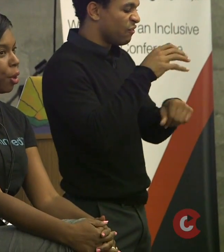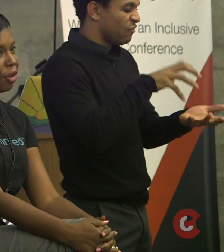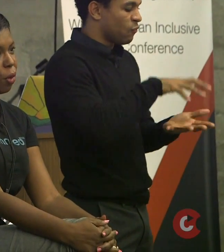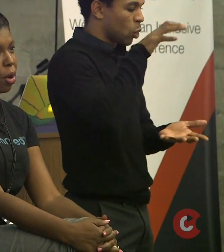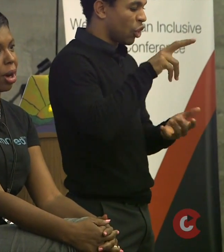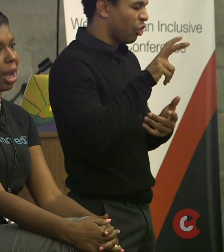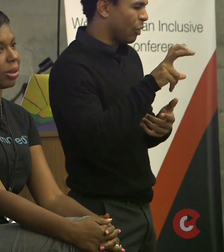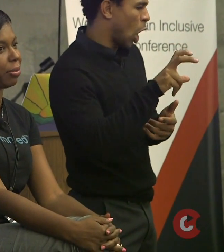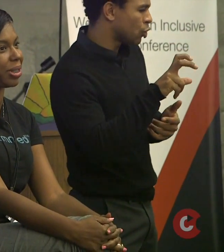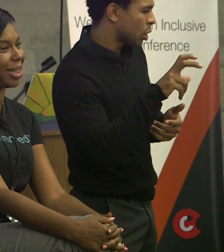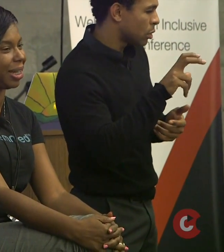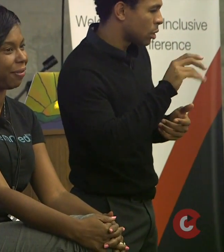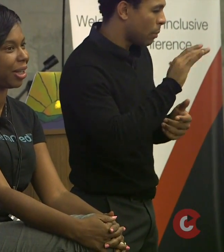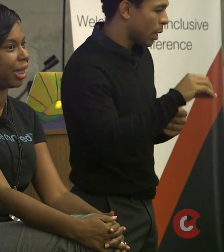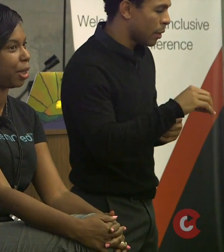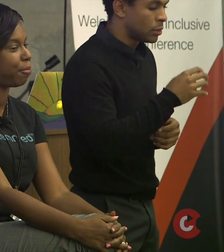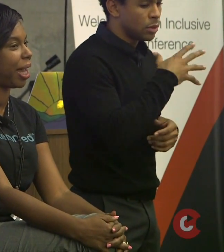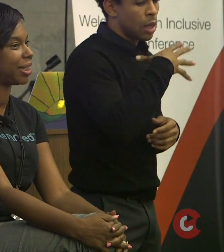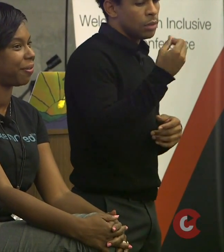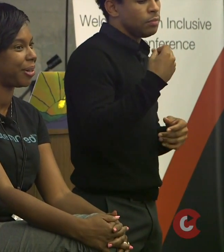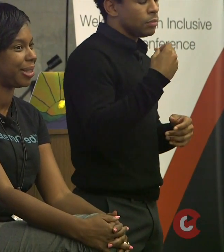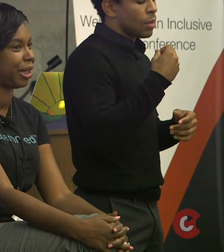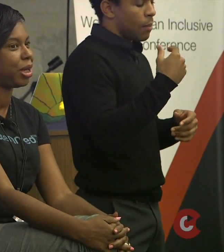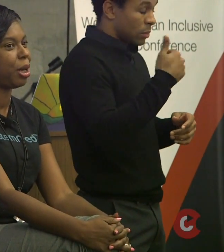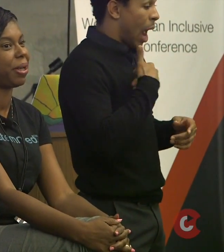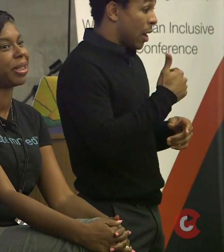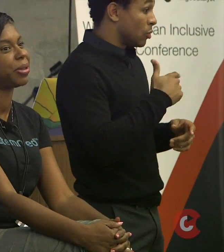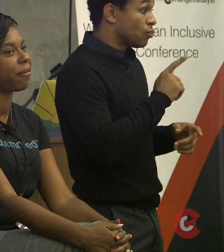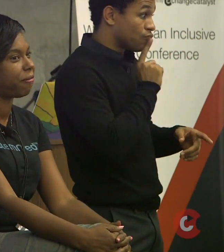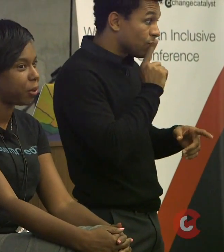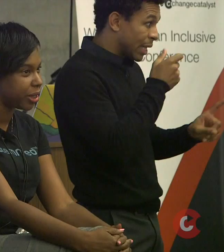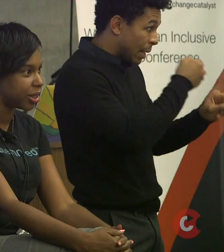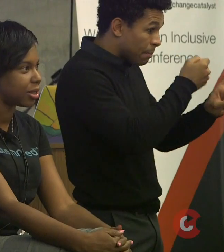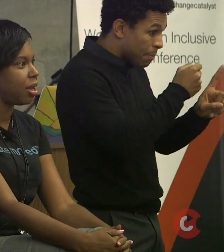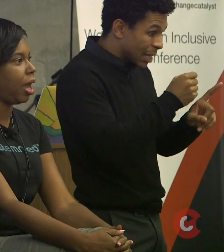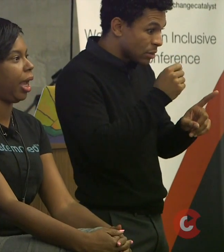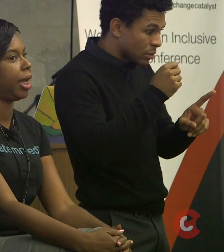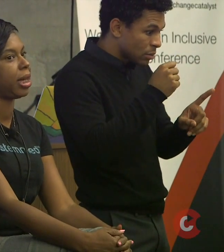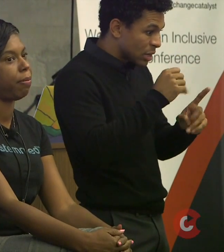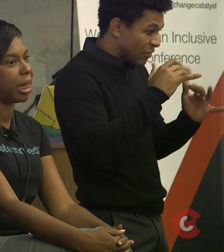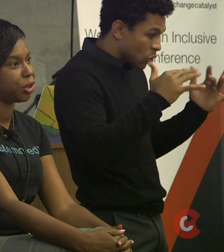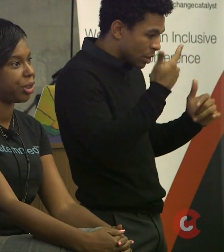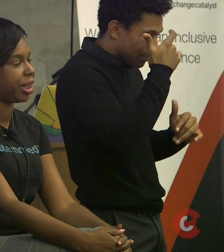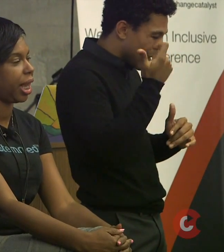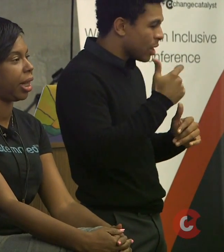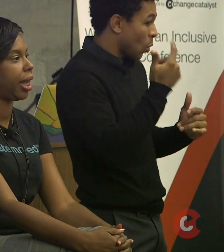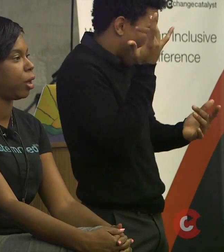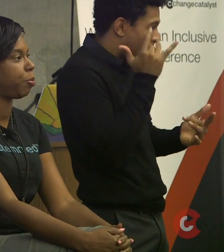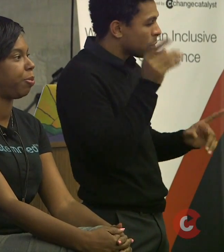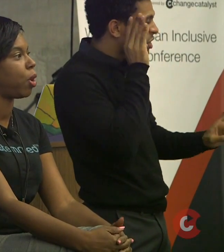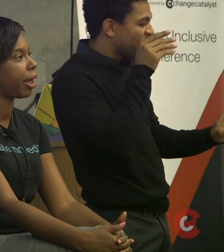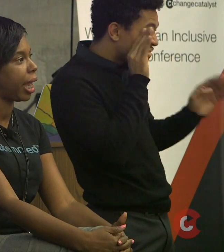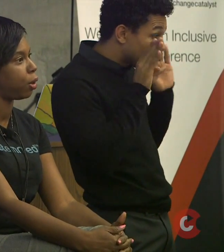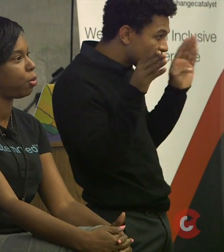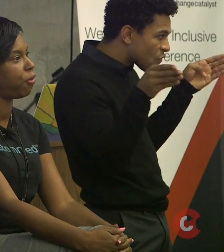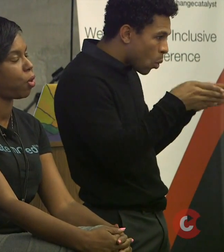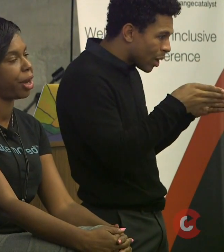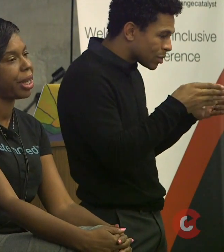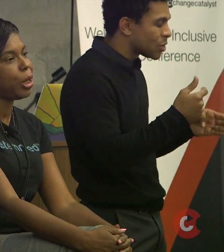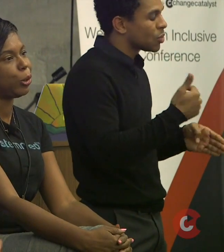that I worked for, I was able to significantly impact diversity because it was a focus. And I measured it, and I held people